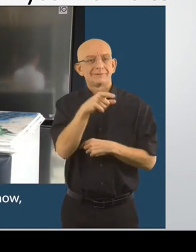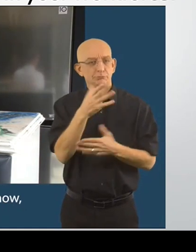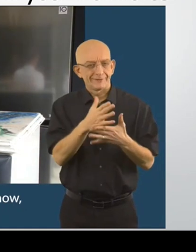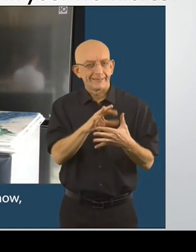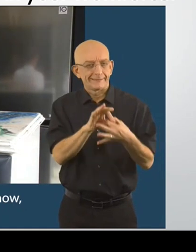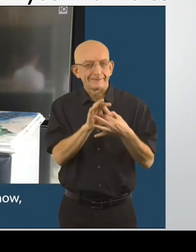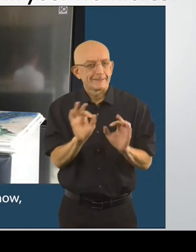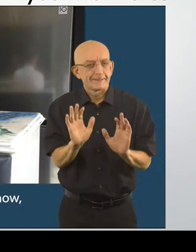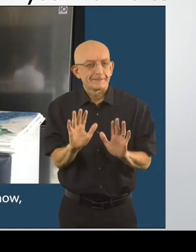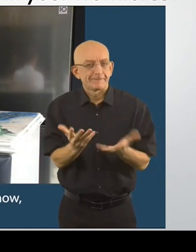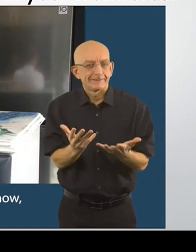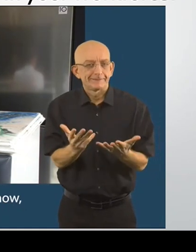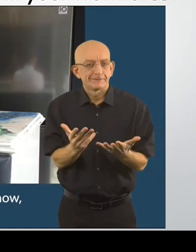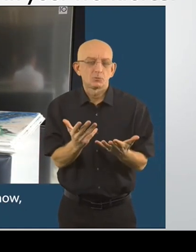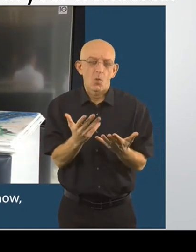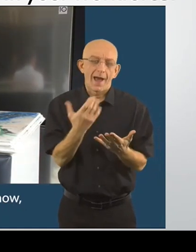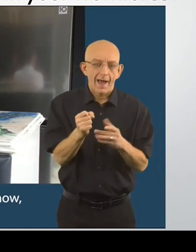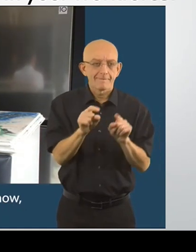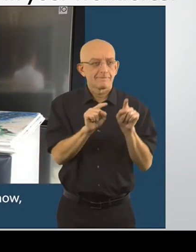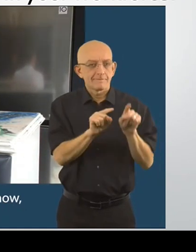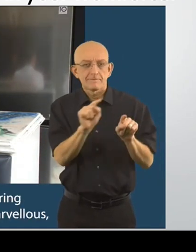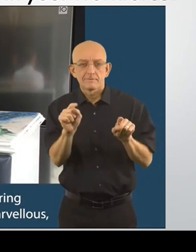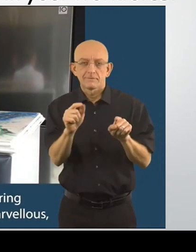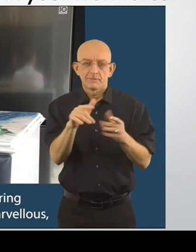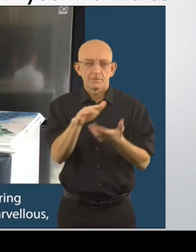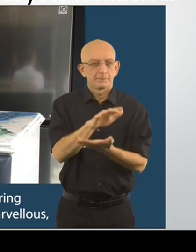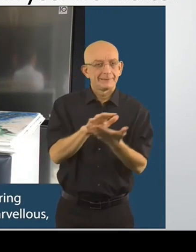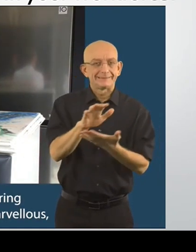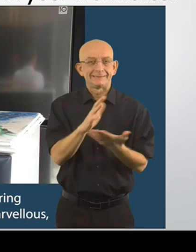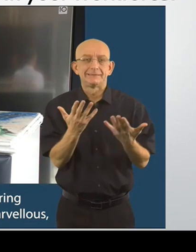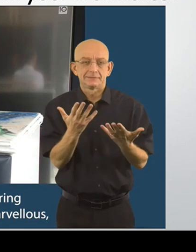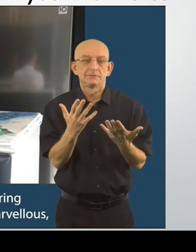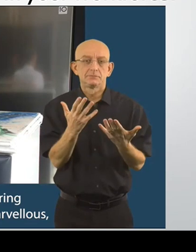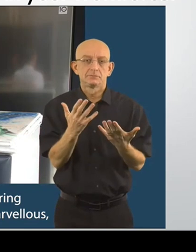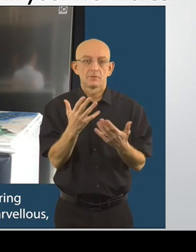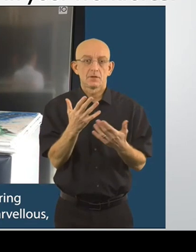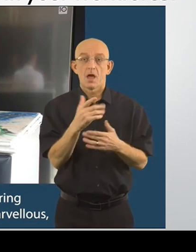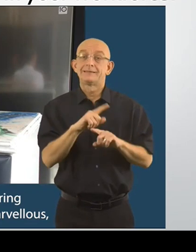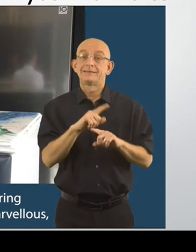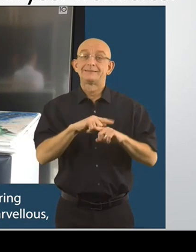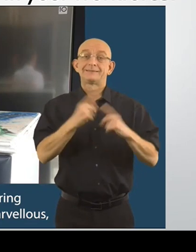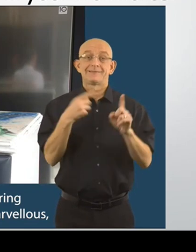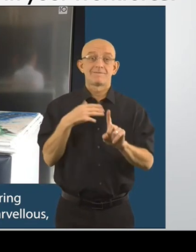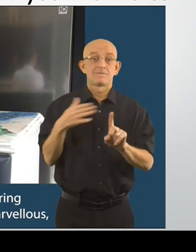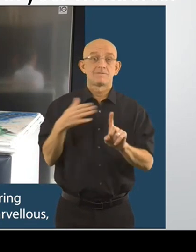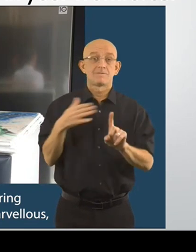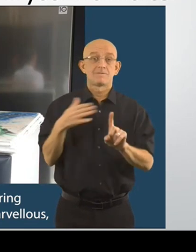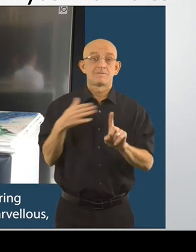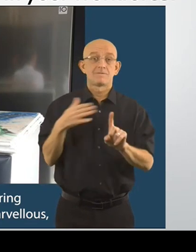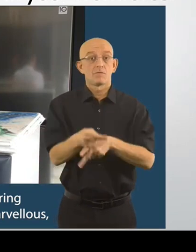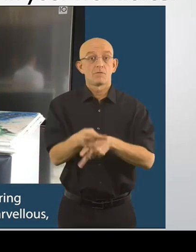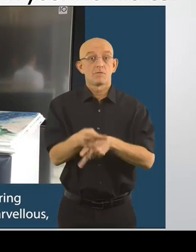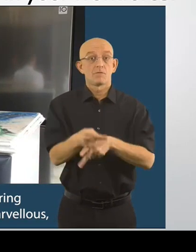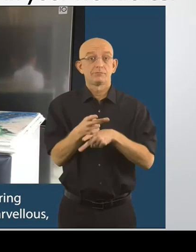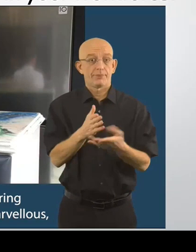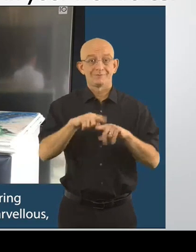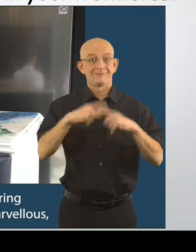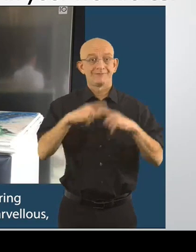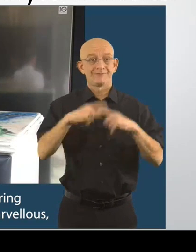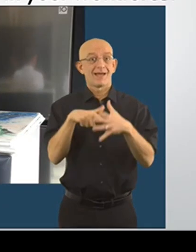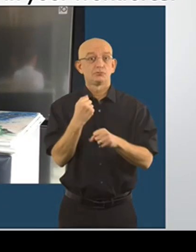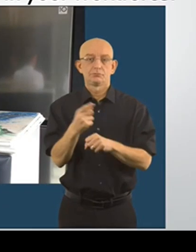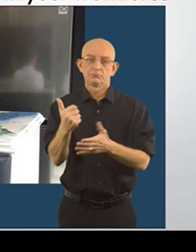engage. So it's been a little bit mixed. I came to a different path into fostering through a different agency where it